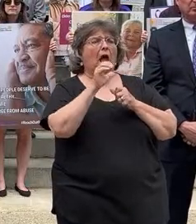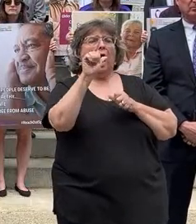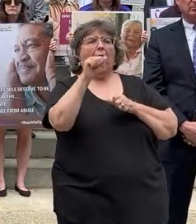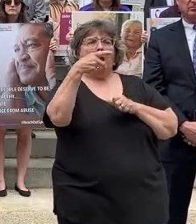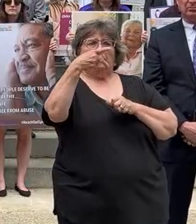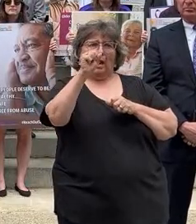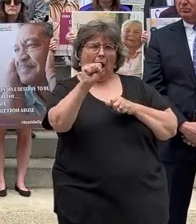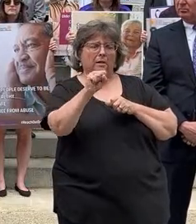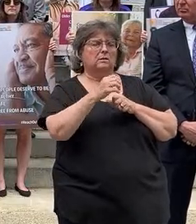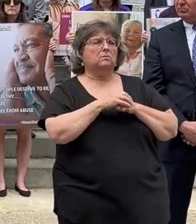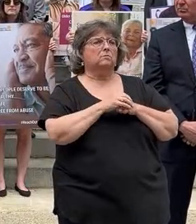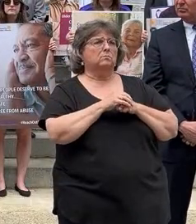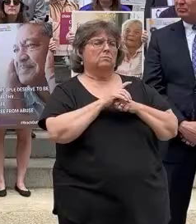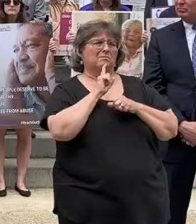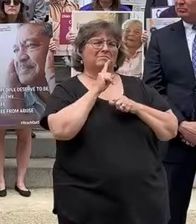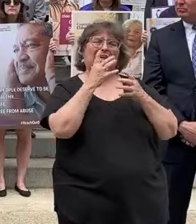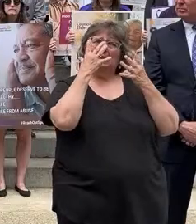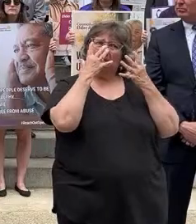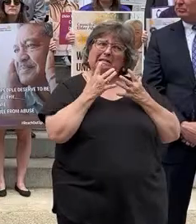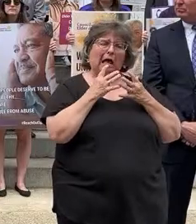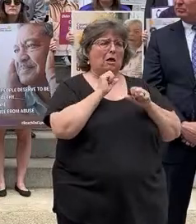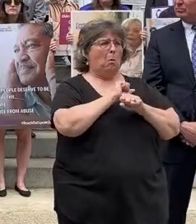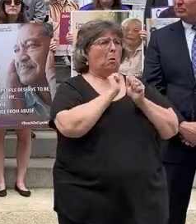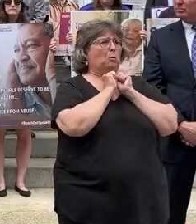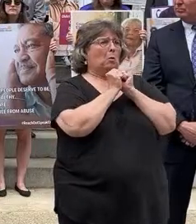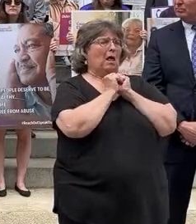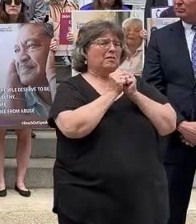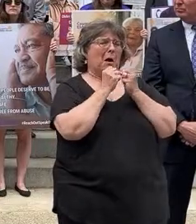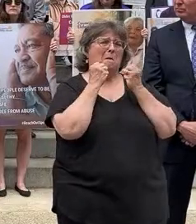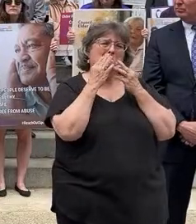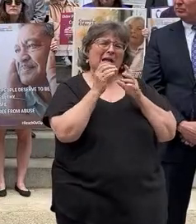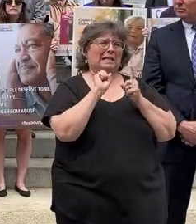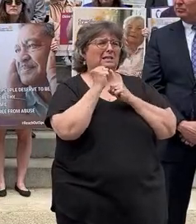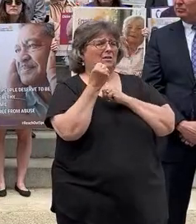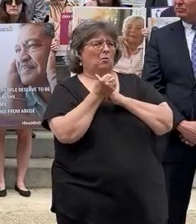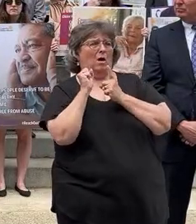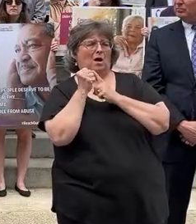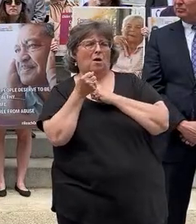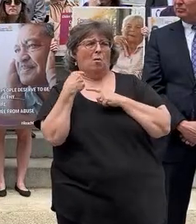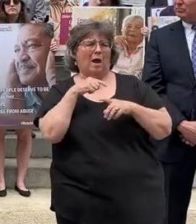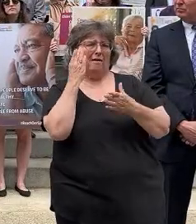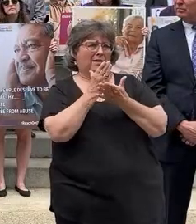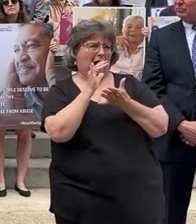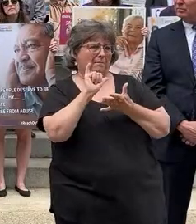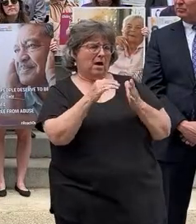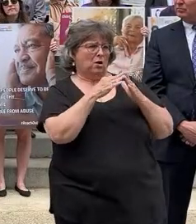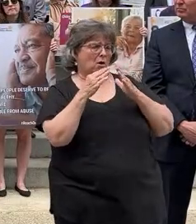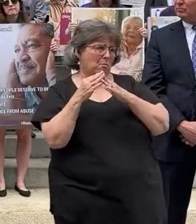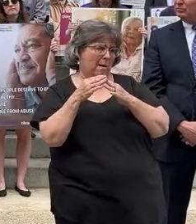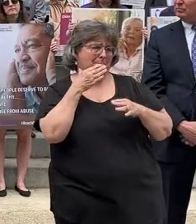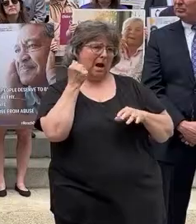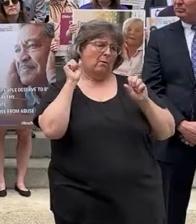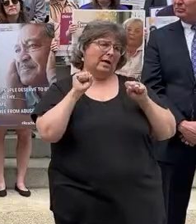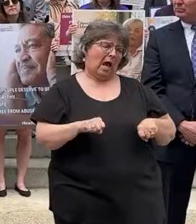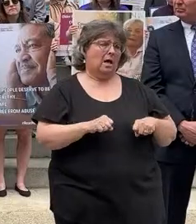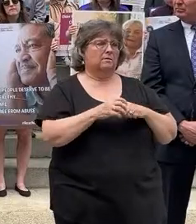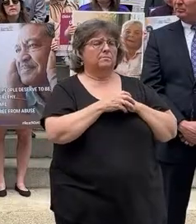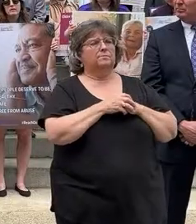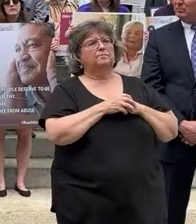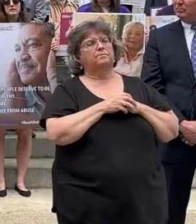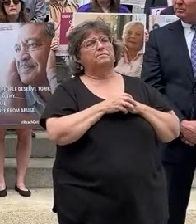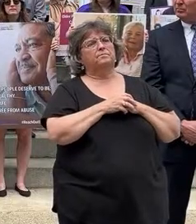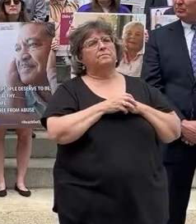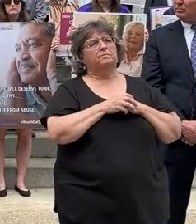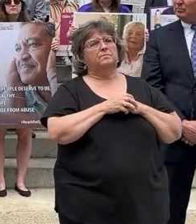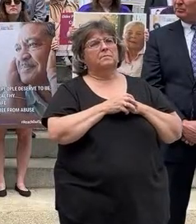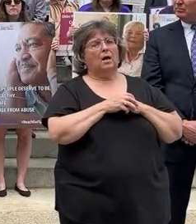Unit, they sadly have to work together on a lot of cases, and we need to stop that in our community as best as we possibly can.